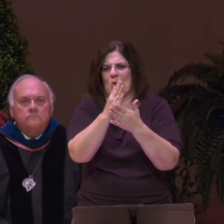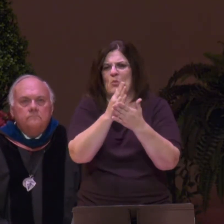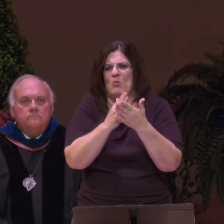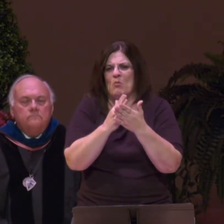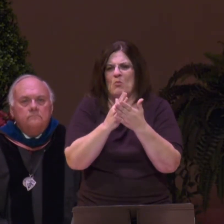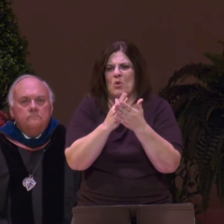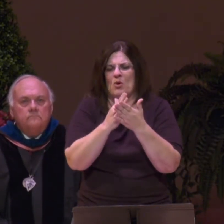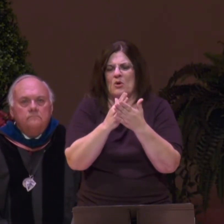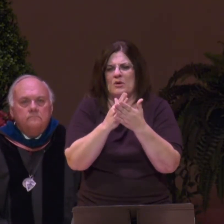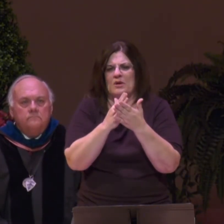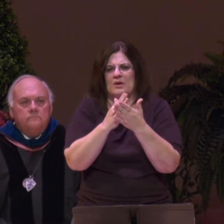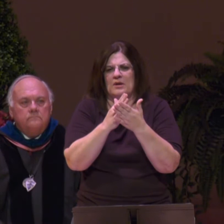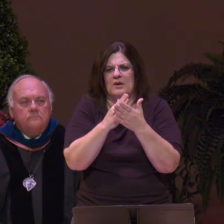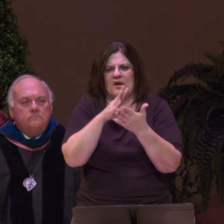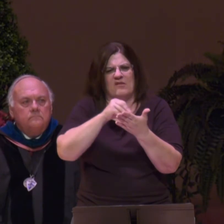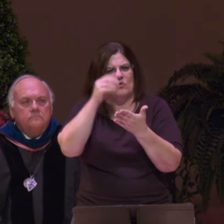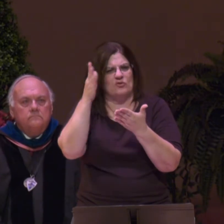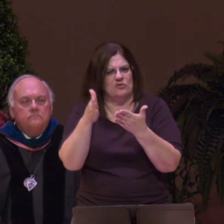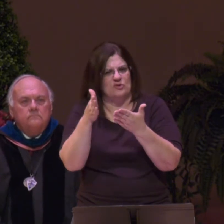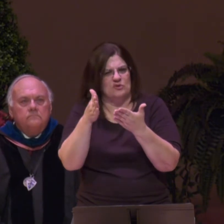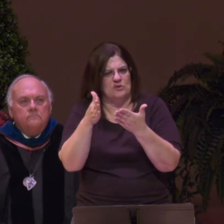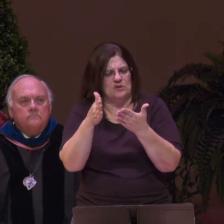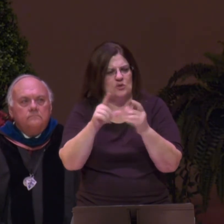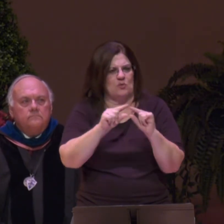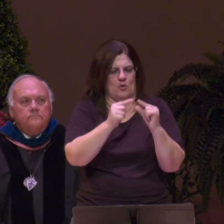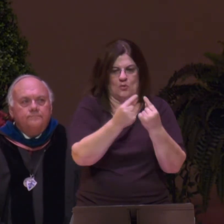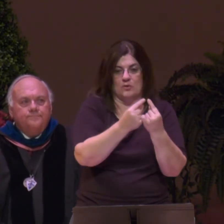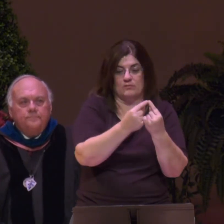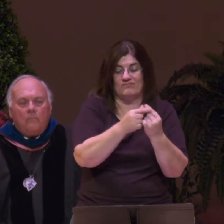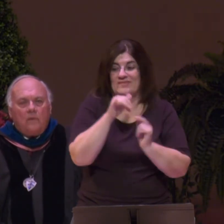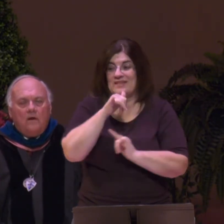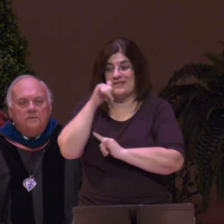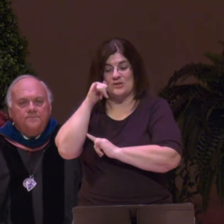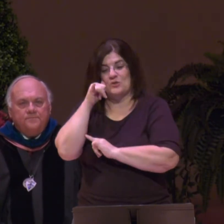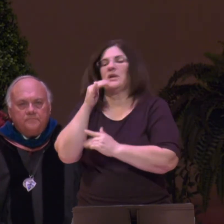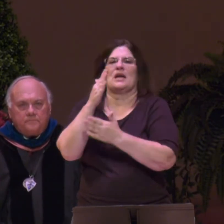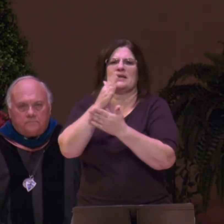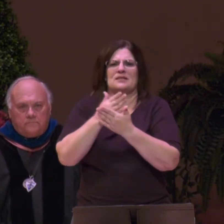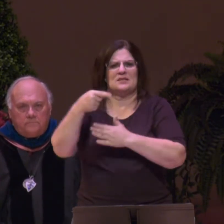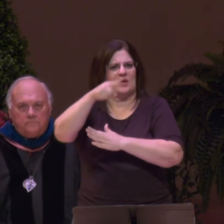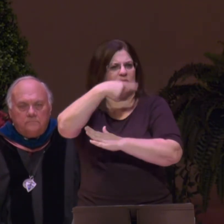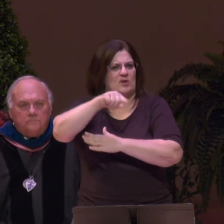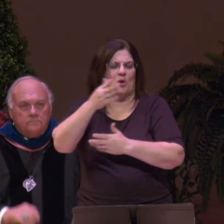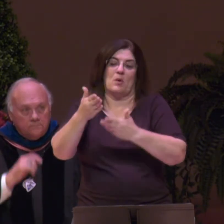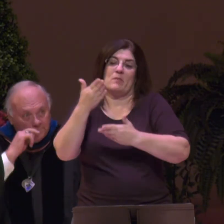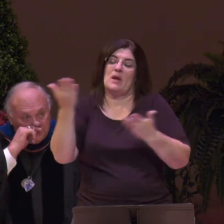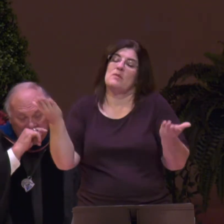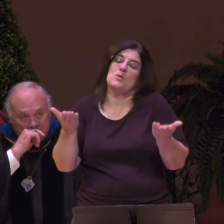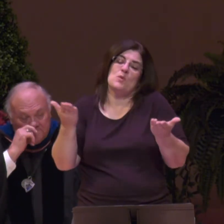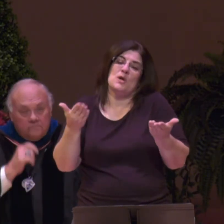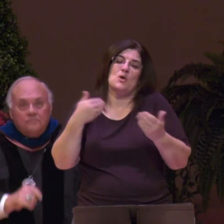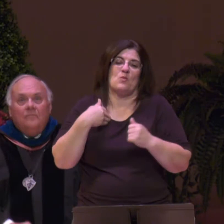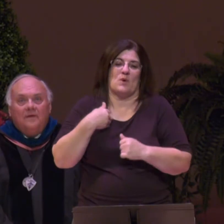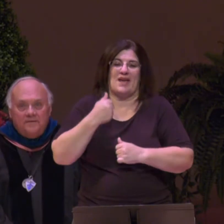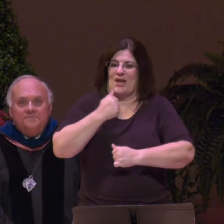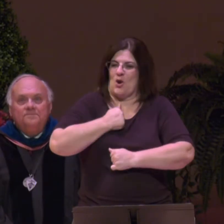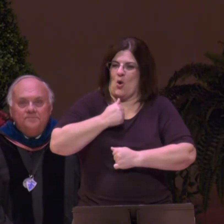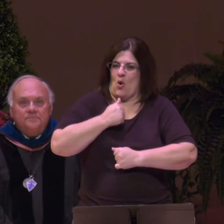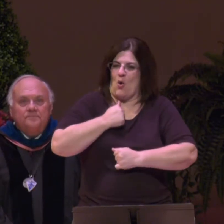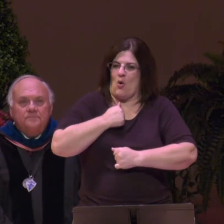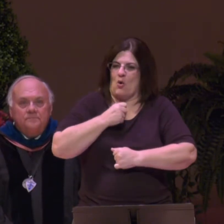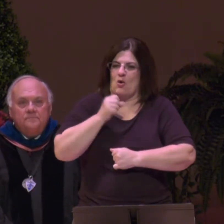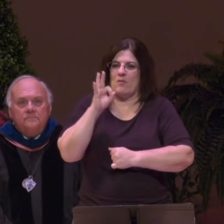in Troy. Yesterday, and some of you may have been there to celebrate, we had Armed Forces Day on the Dothan